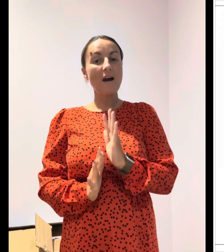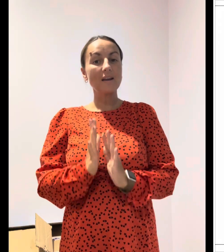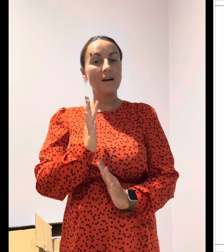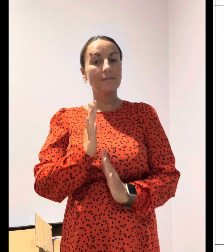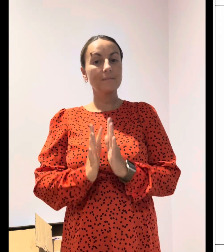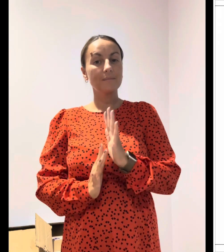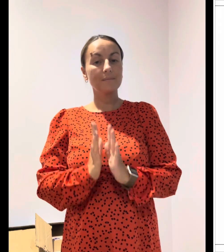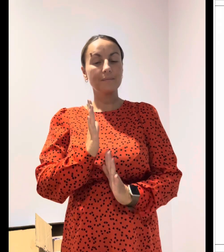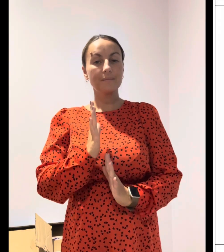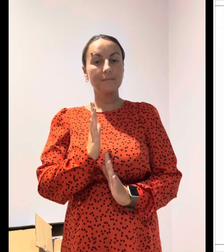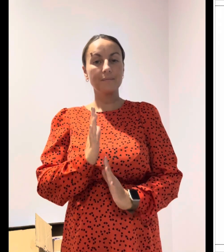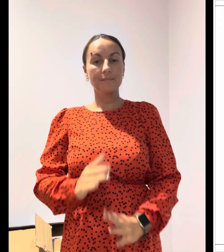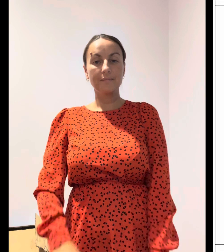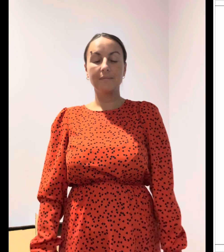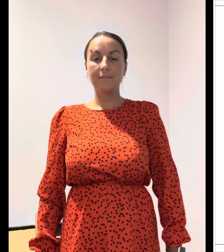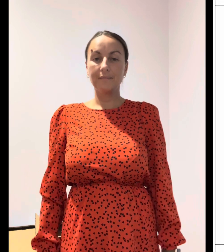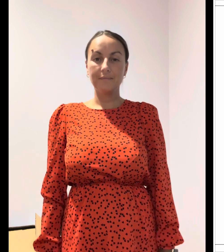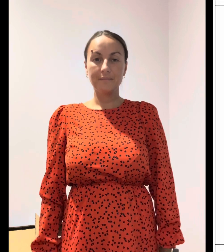Fire,